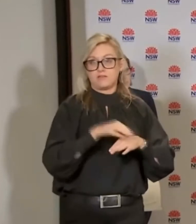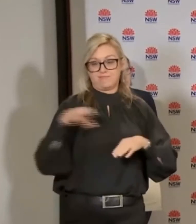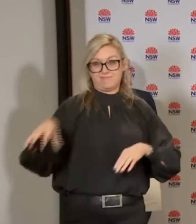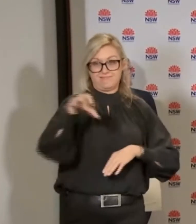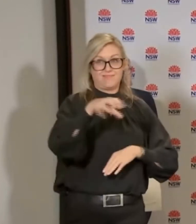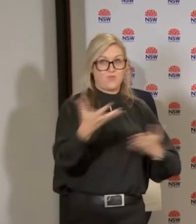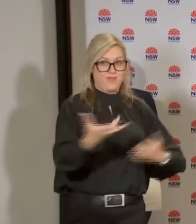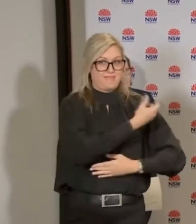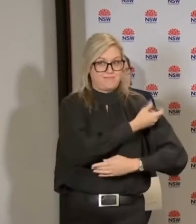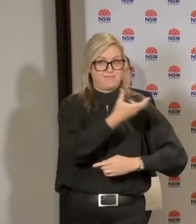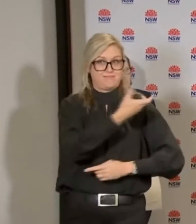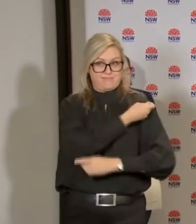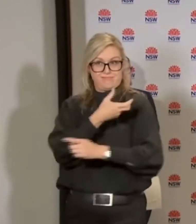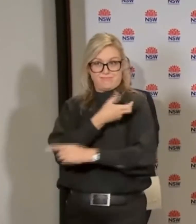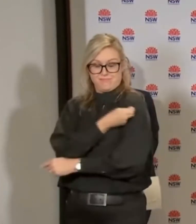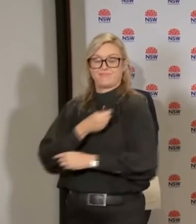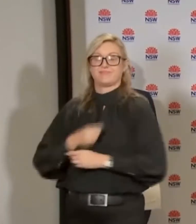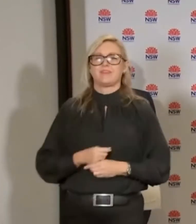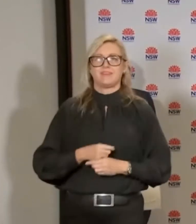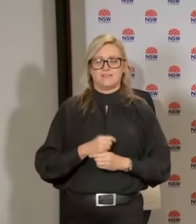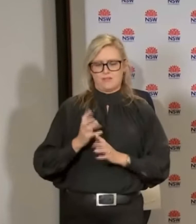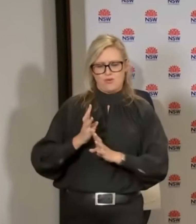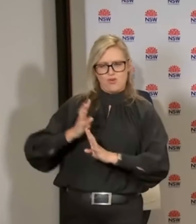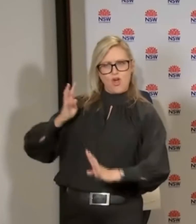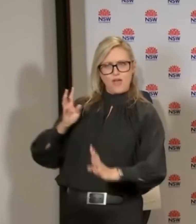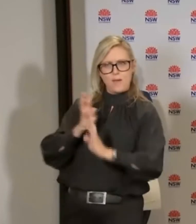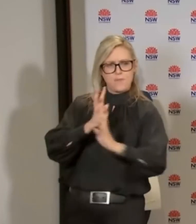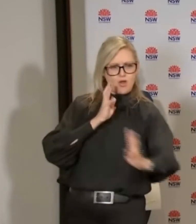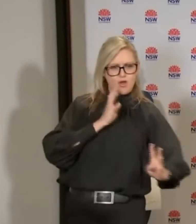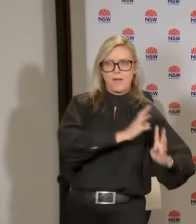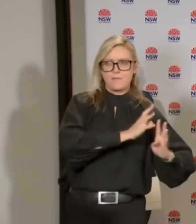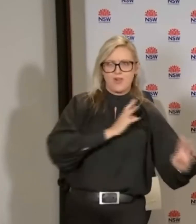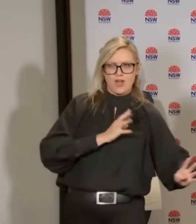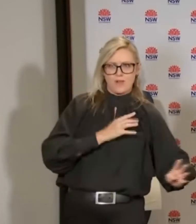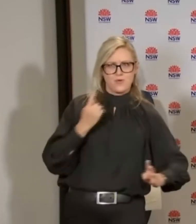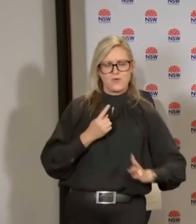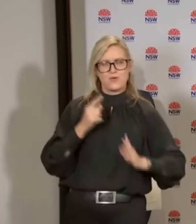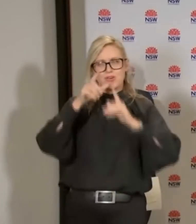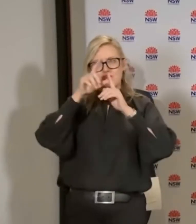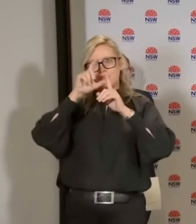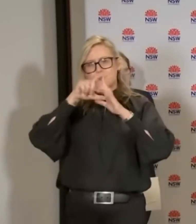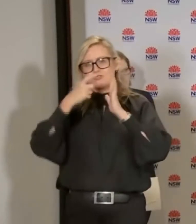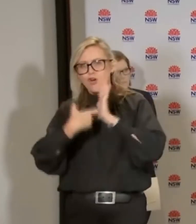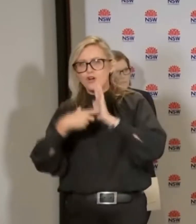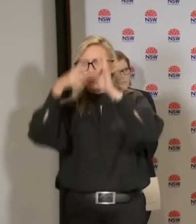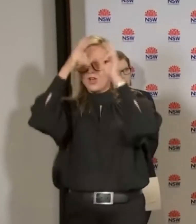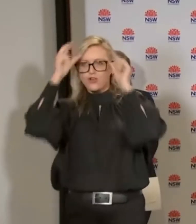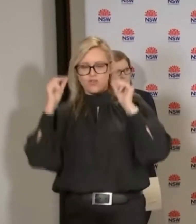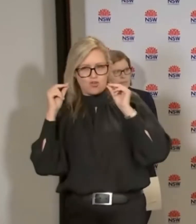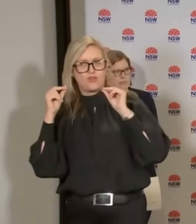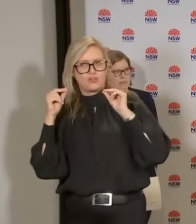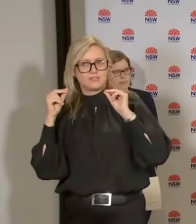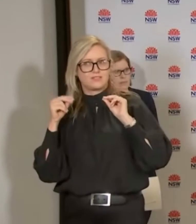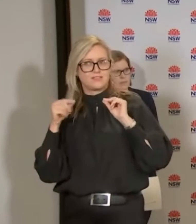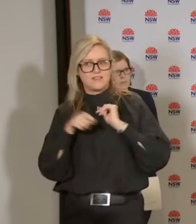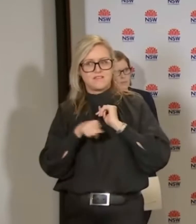receive their jab. Many of those doctors and nurses had come straight out of operating theatres and intensive care units, and they were confident